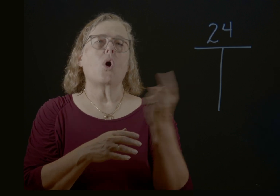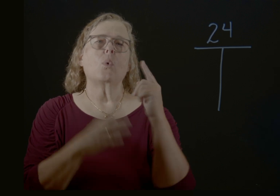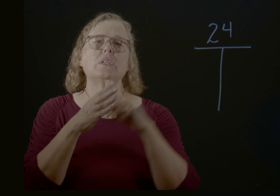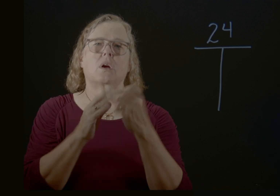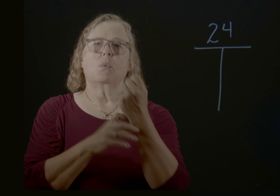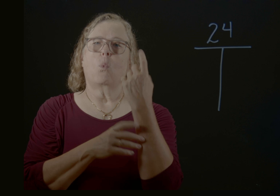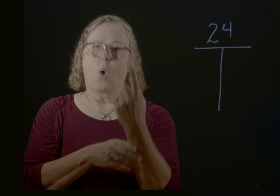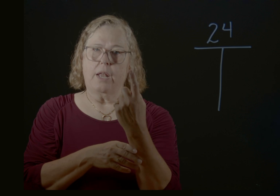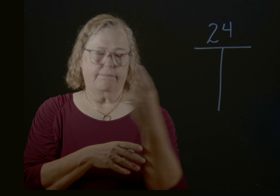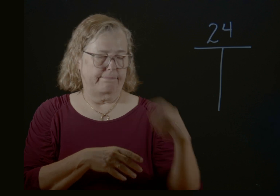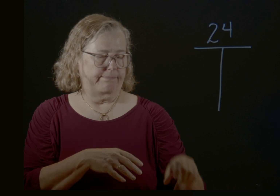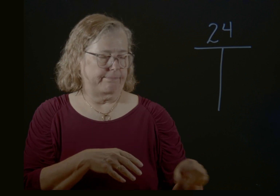We're always going to start with the number 1.